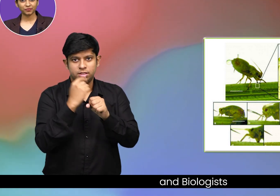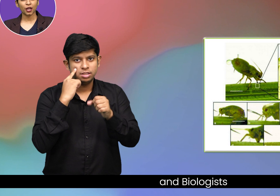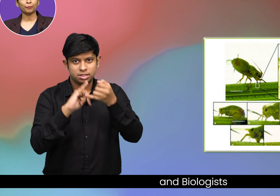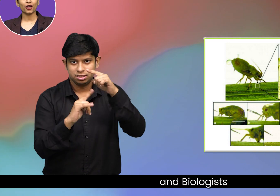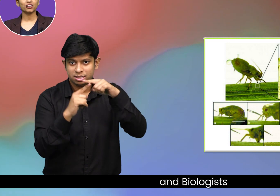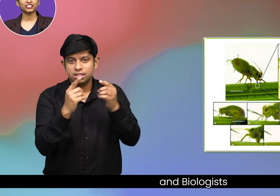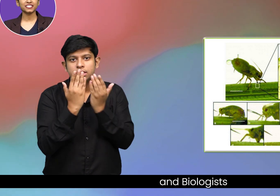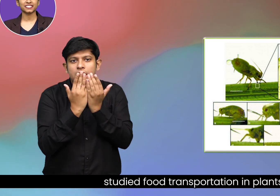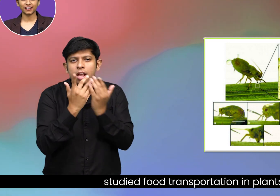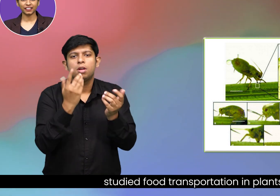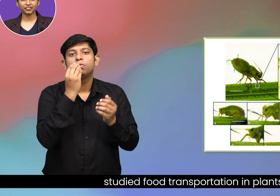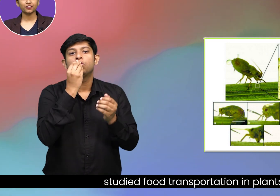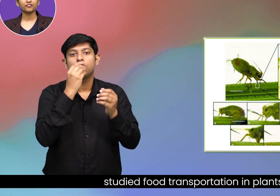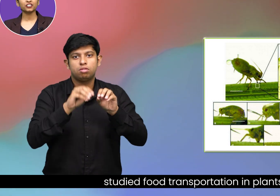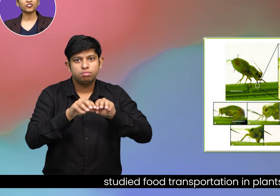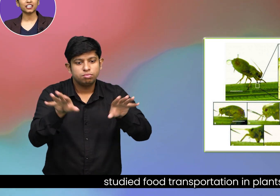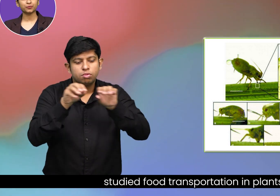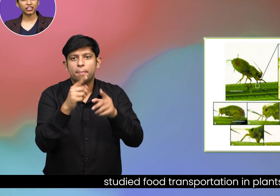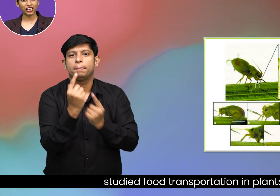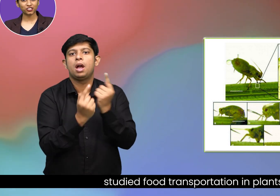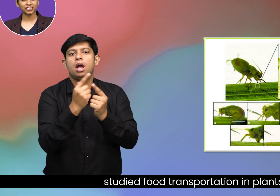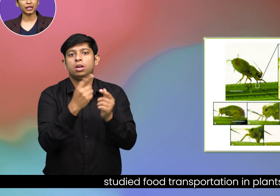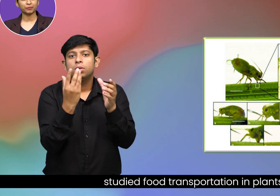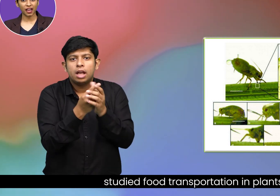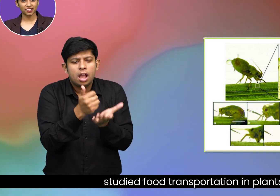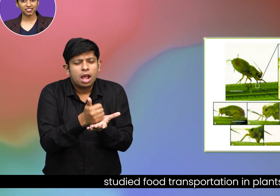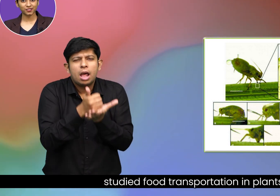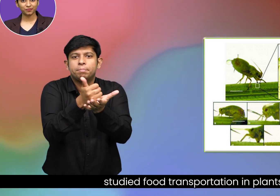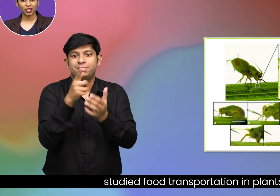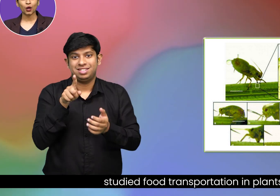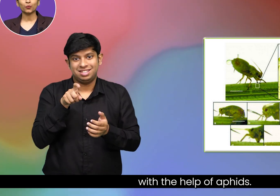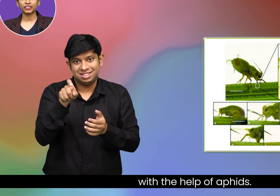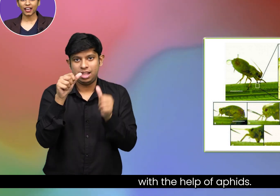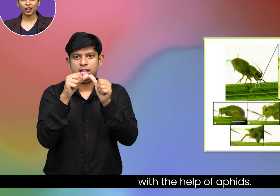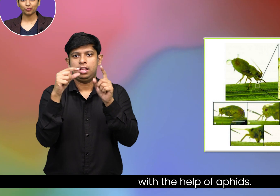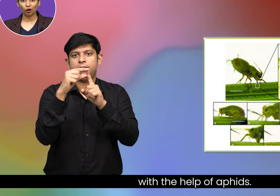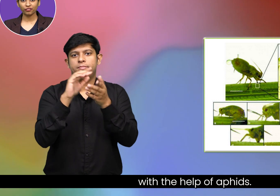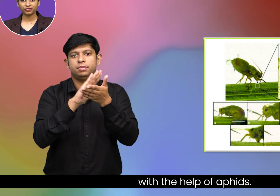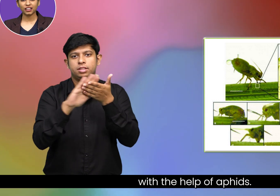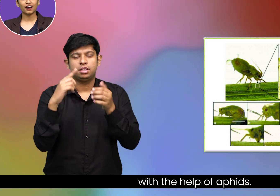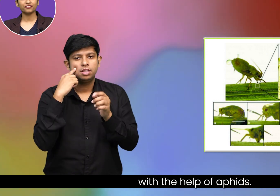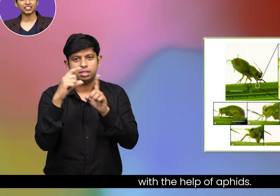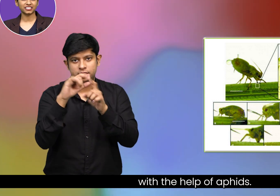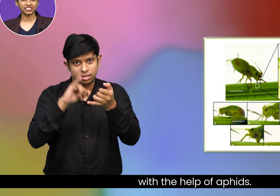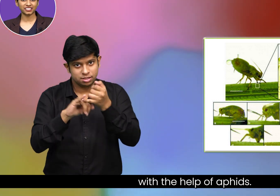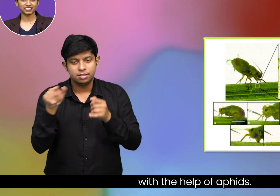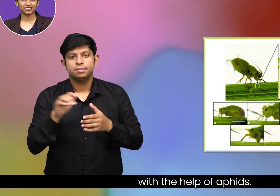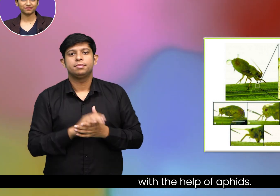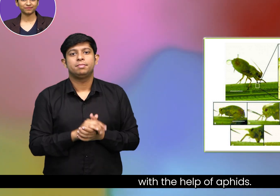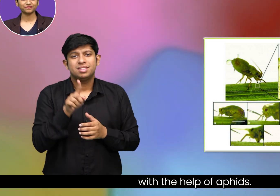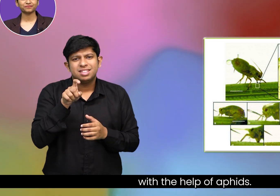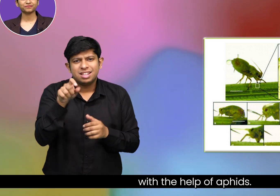and biologists studied food transportation in plants with the help of